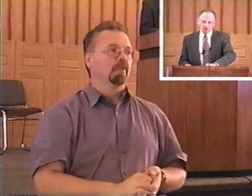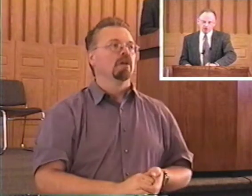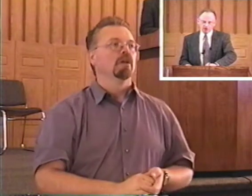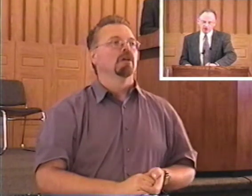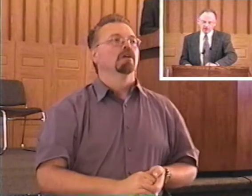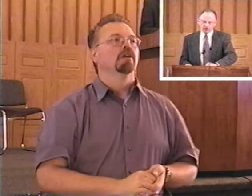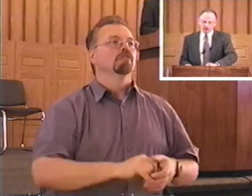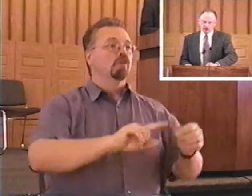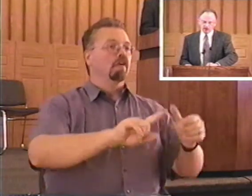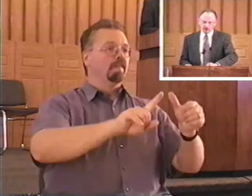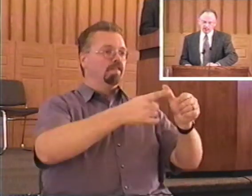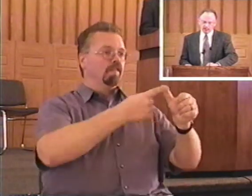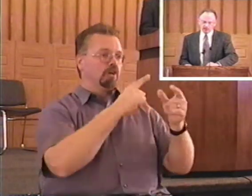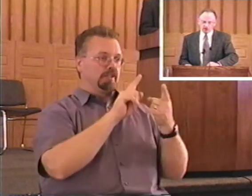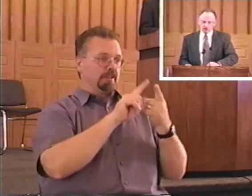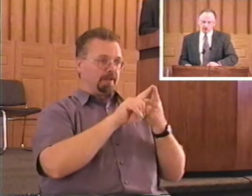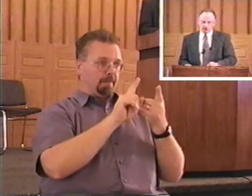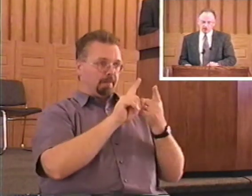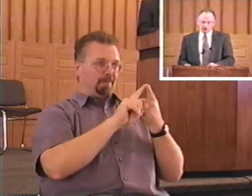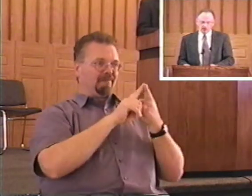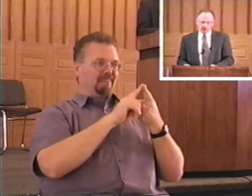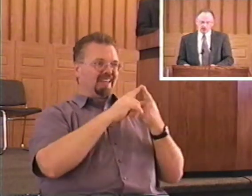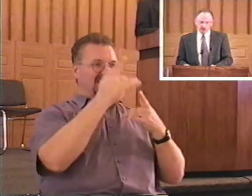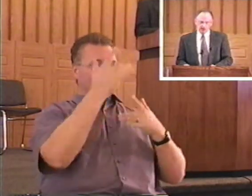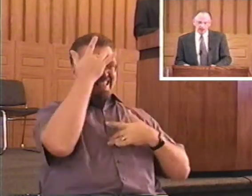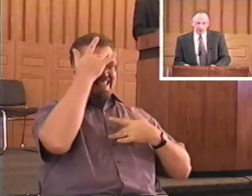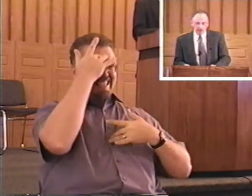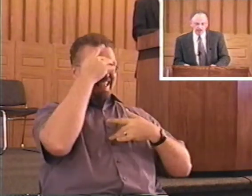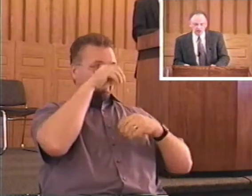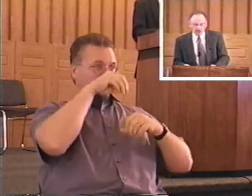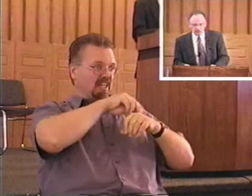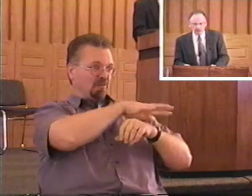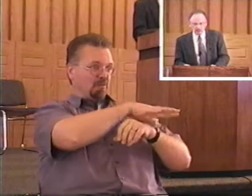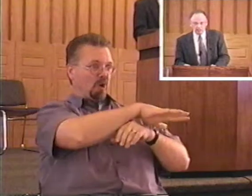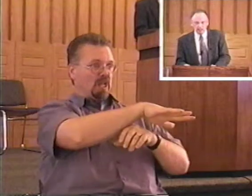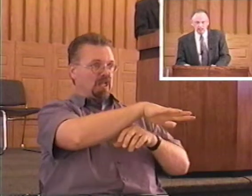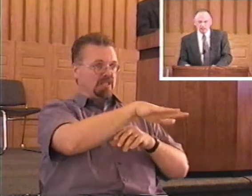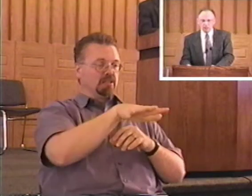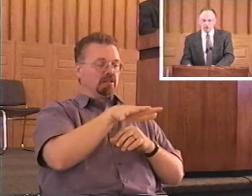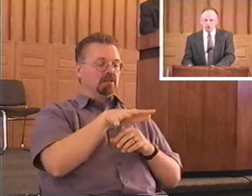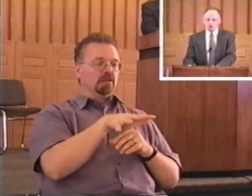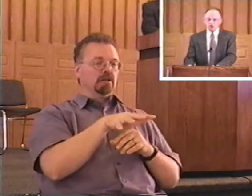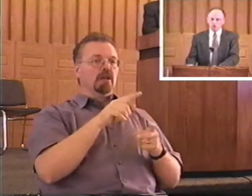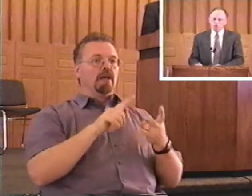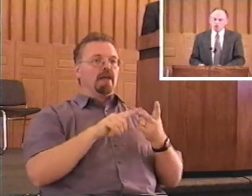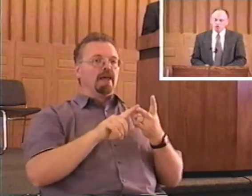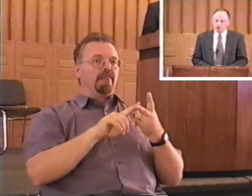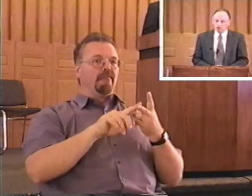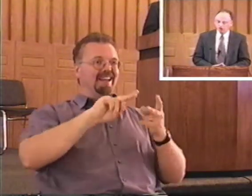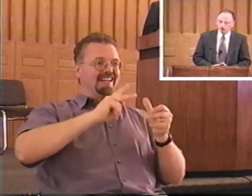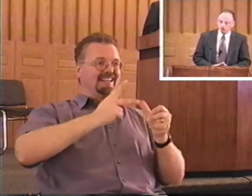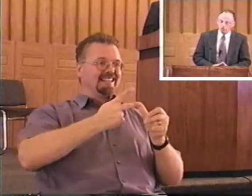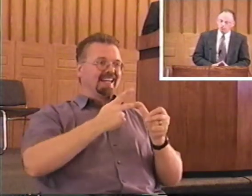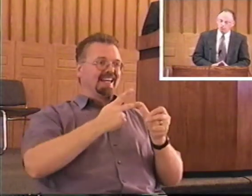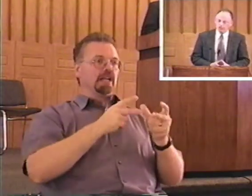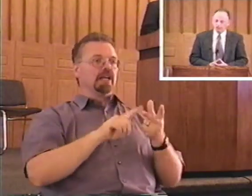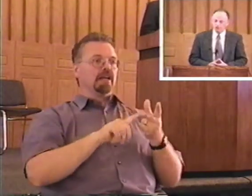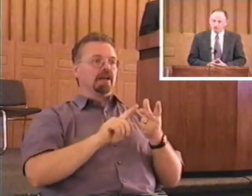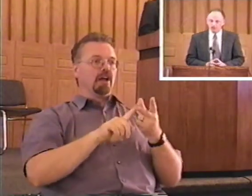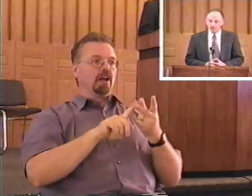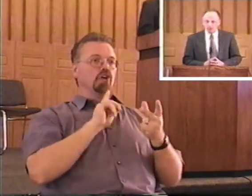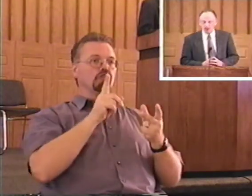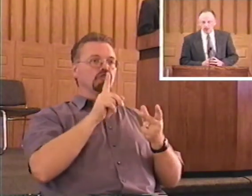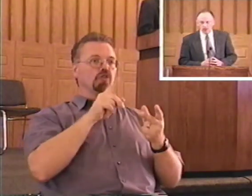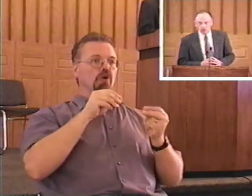with hypocrisy, a contagious disease, and then secondly, a sure